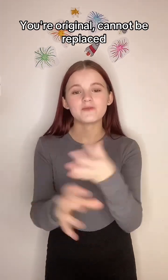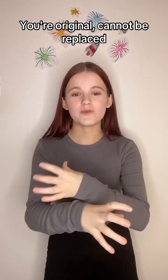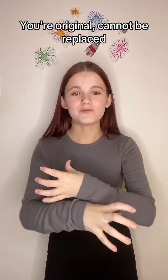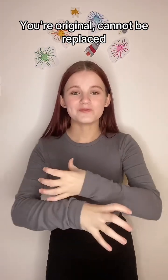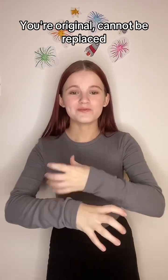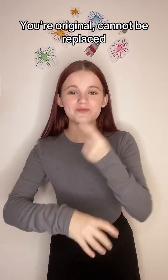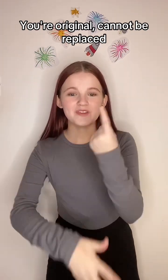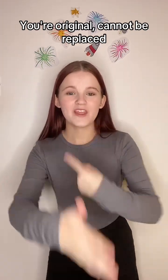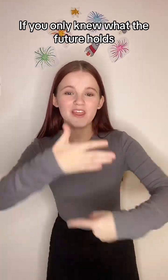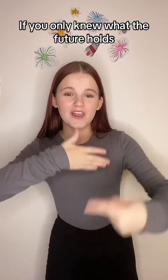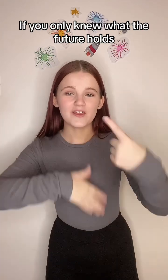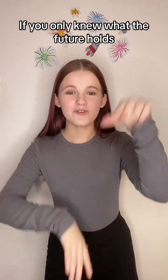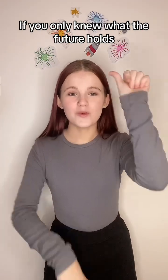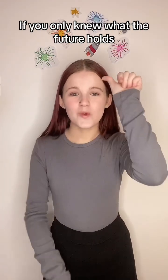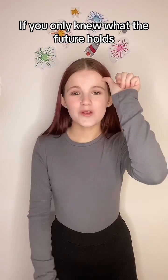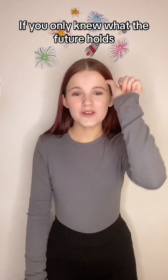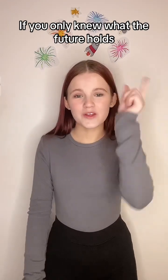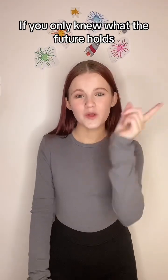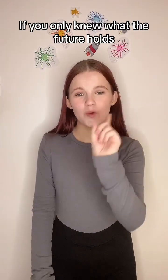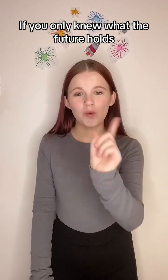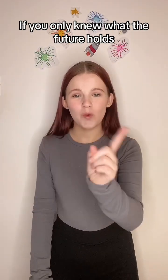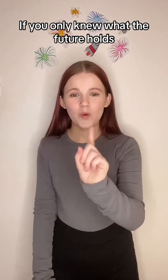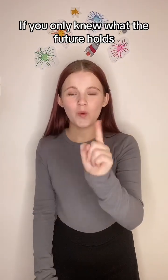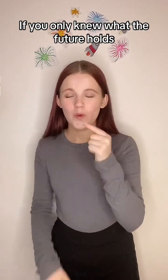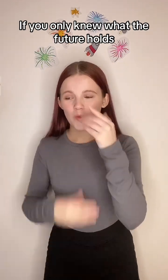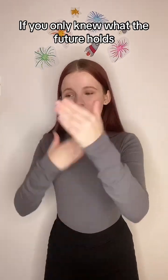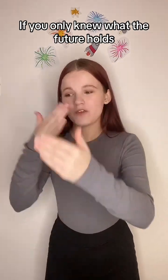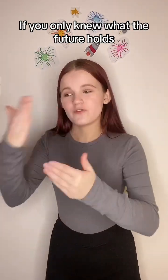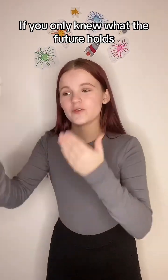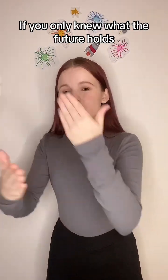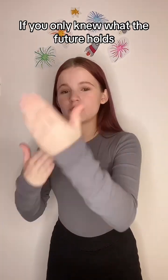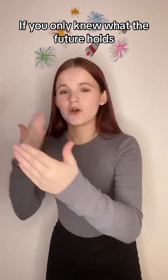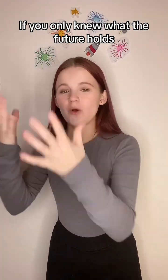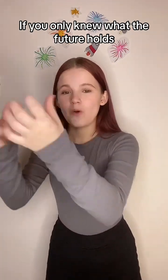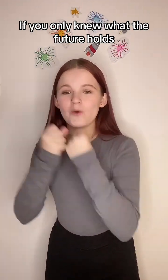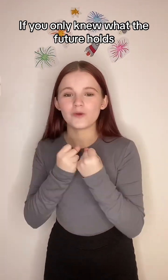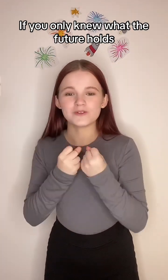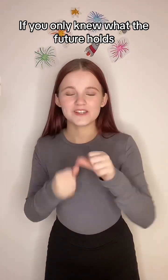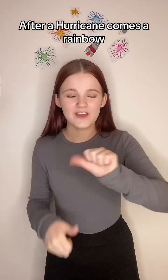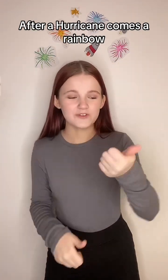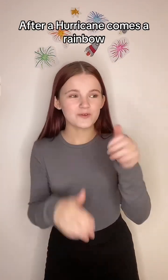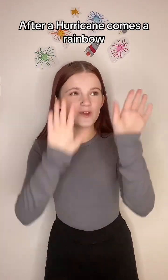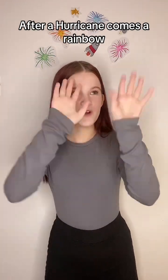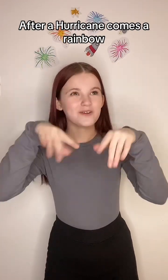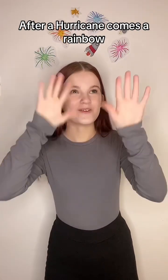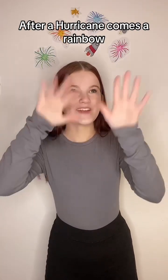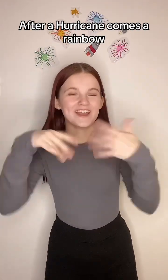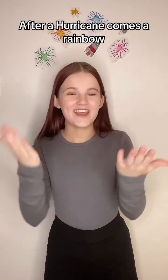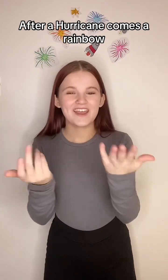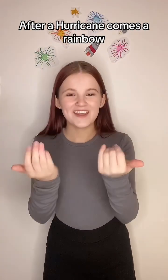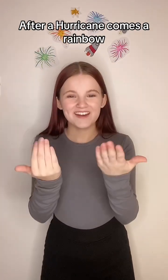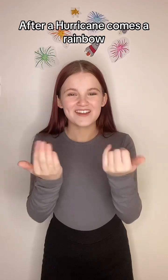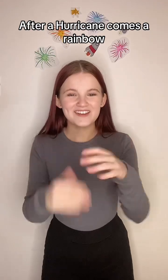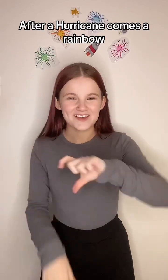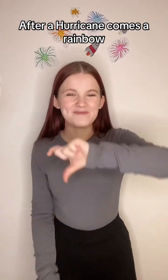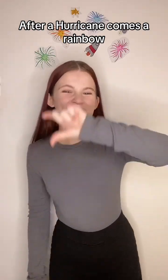replaced. If you only knew what the future holds. After a hurricane comes a